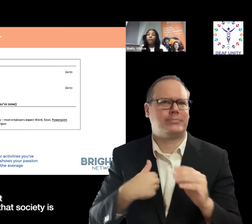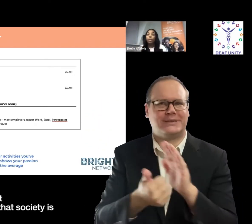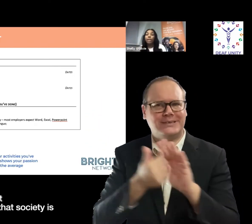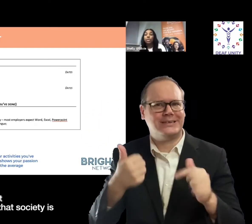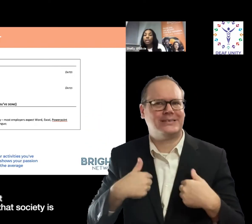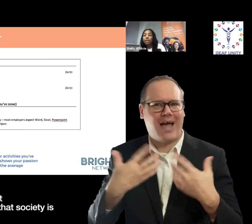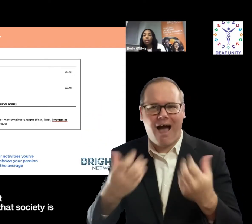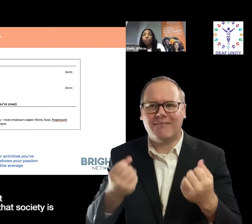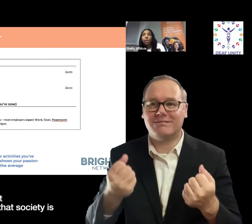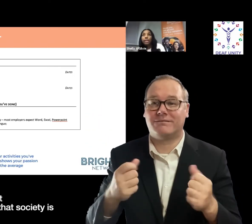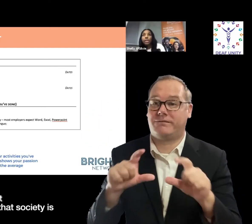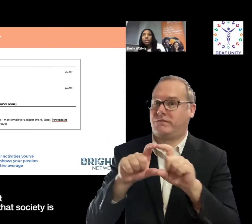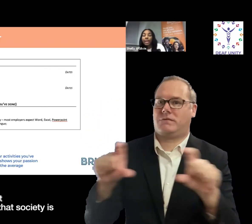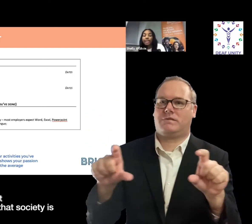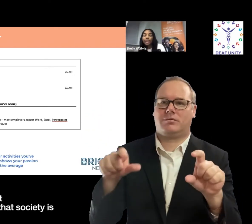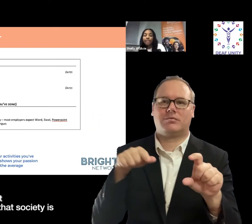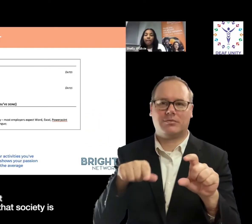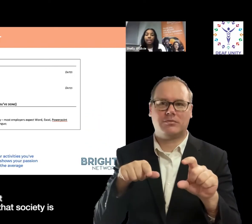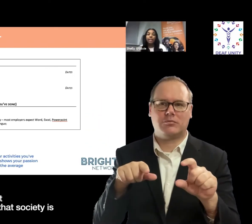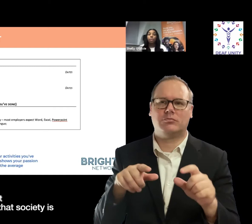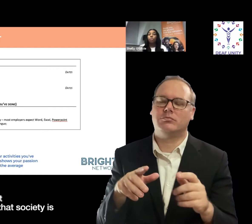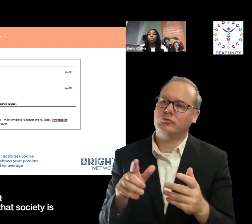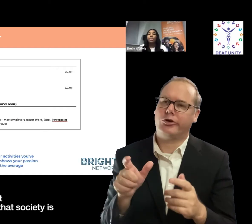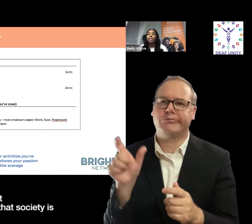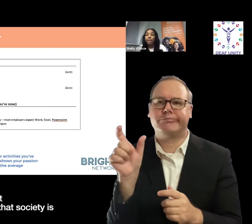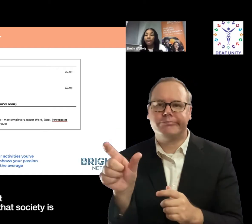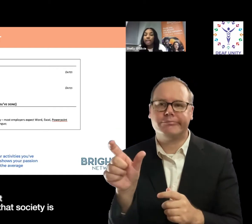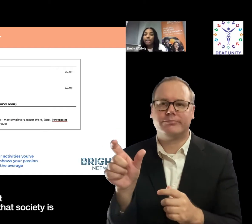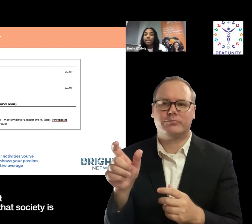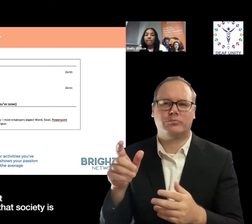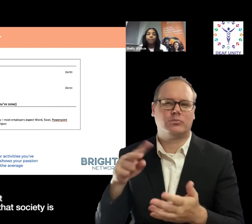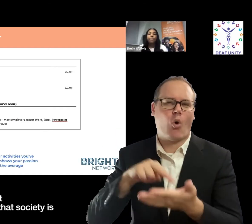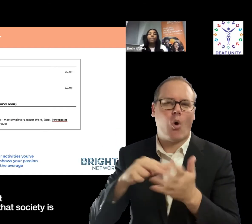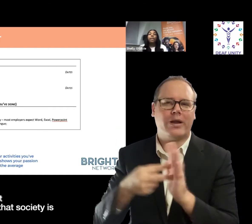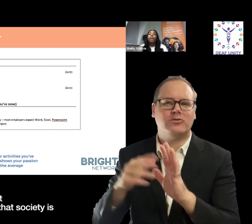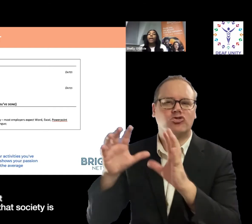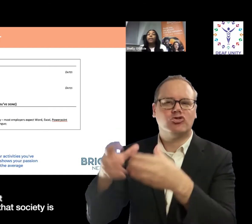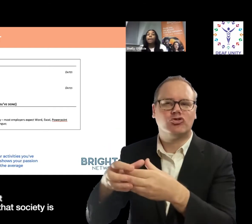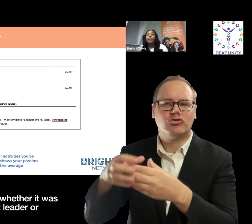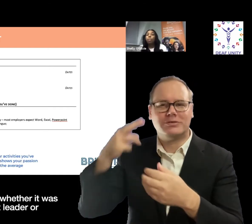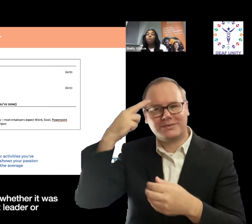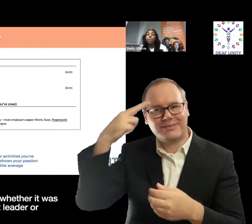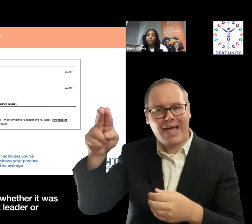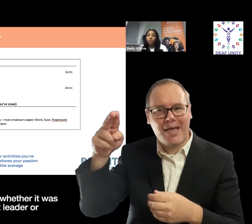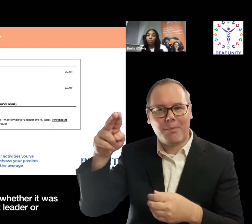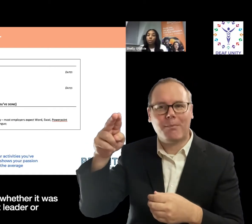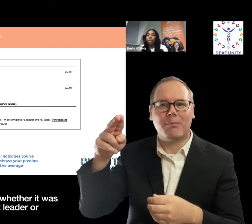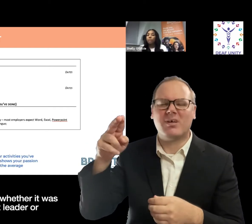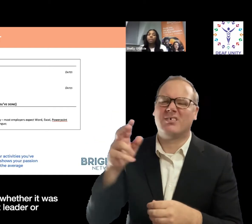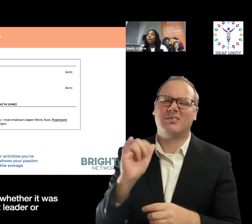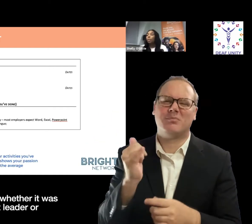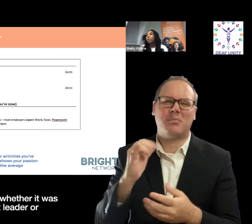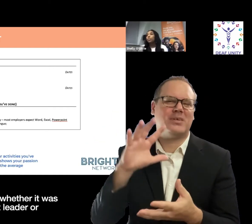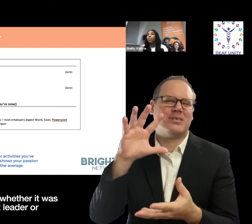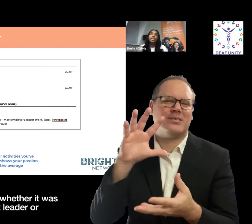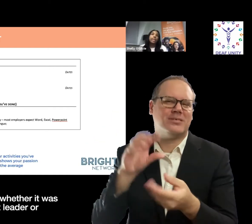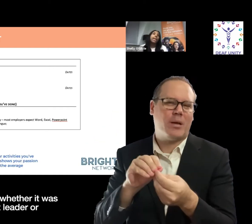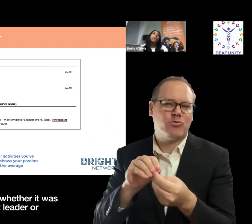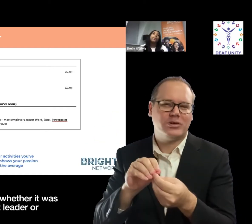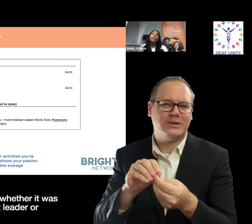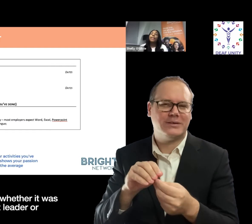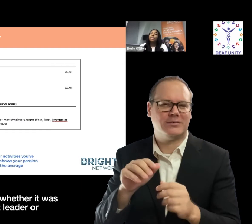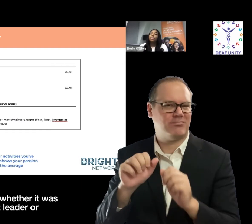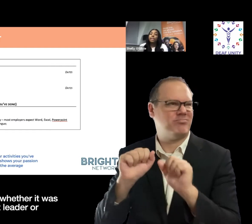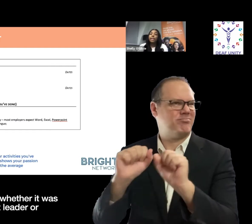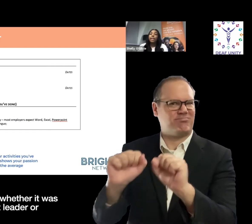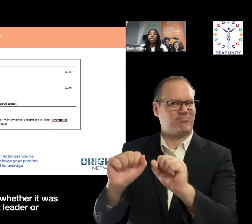explain what that organization is and does, or what that society is. And then what your position was, so whether it was